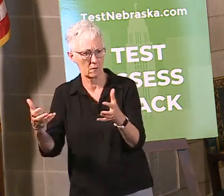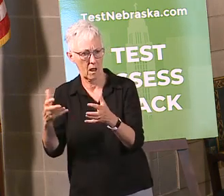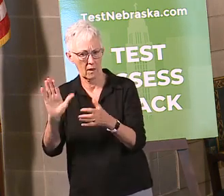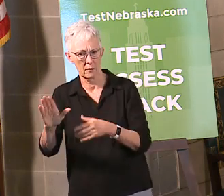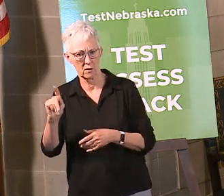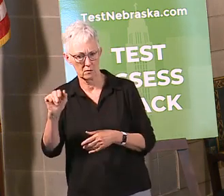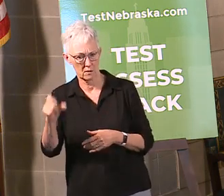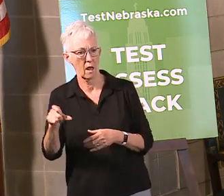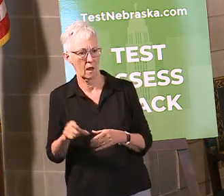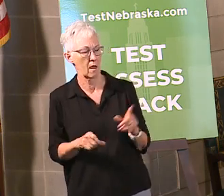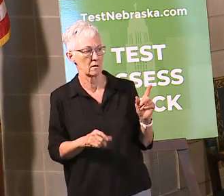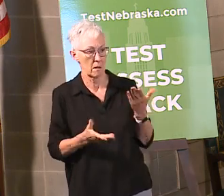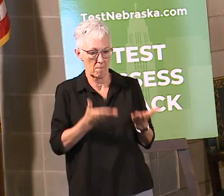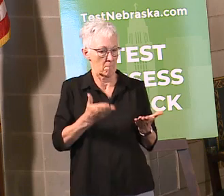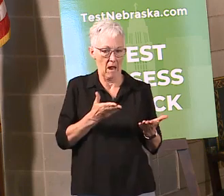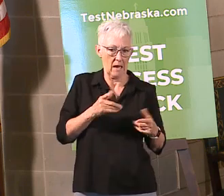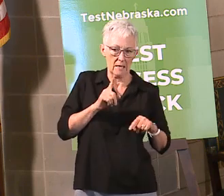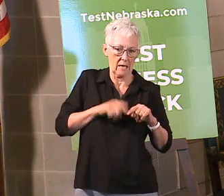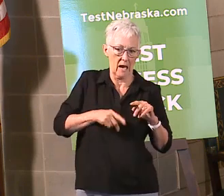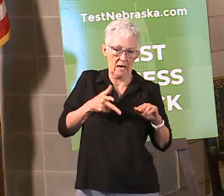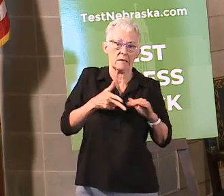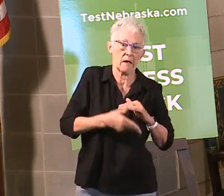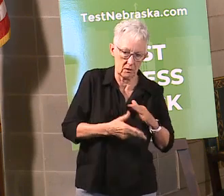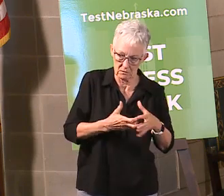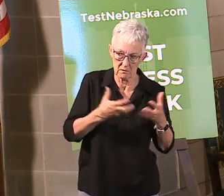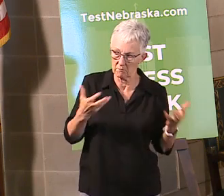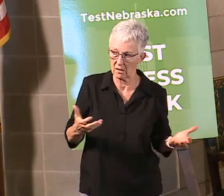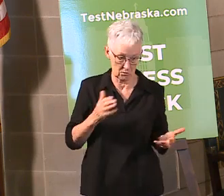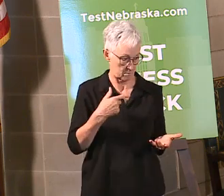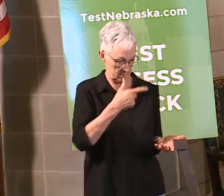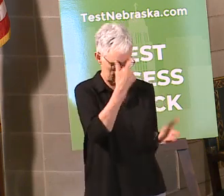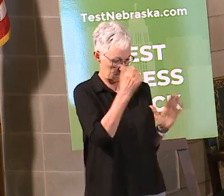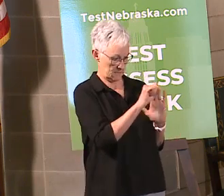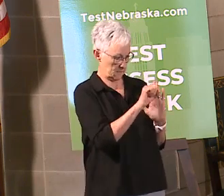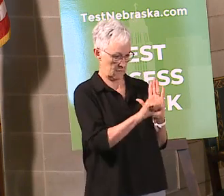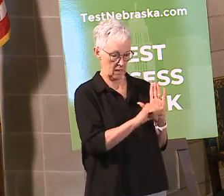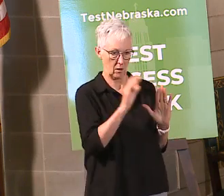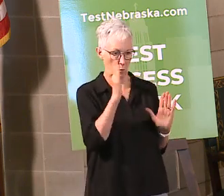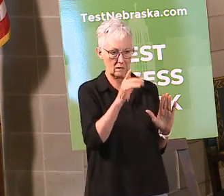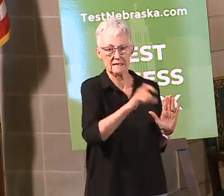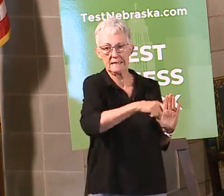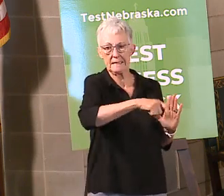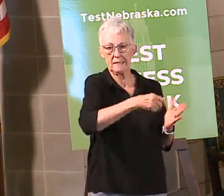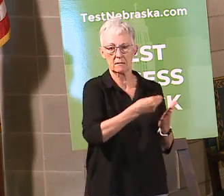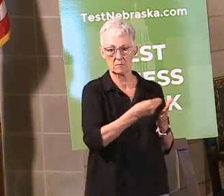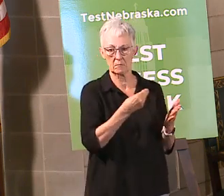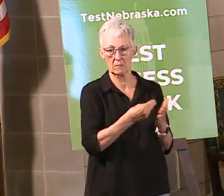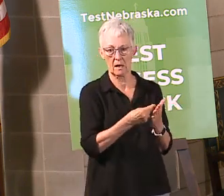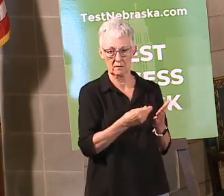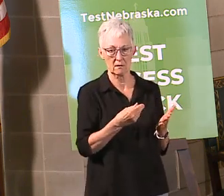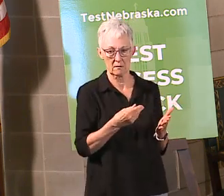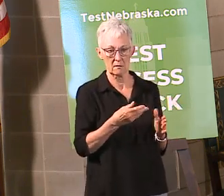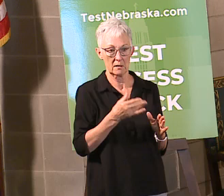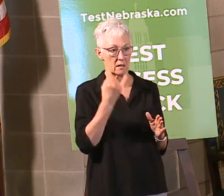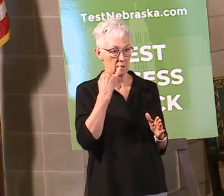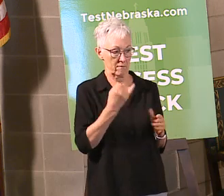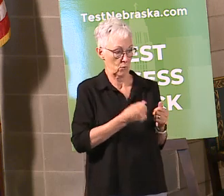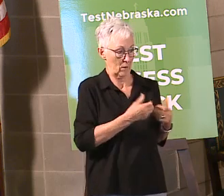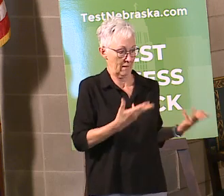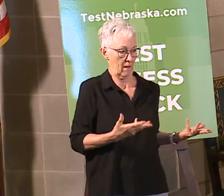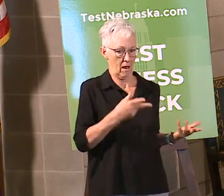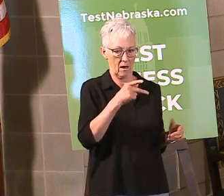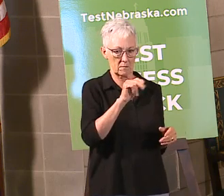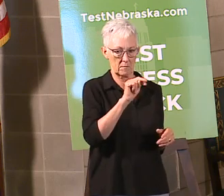yes, that's exactly what I mean, is that there's just not gonna be enough money, at least in the near term, to be able to do the things we thought we could do, 3 months